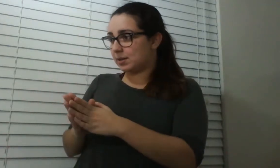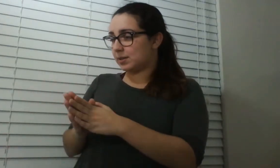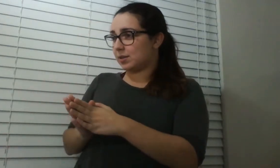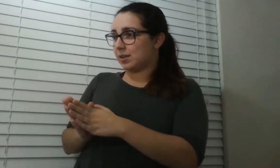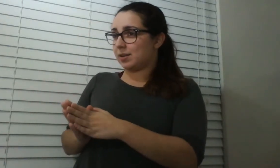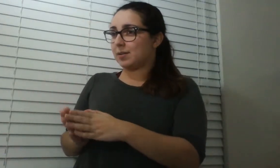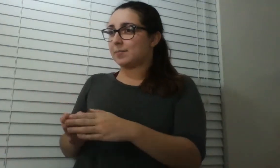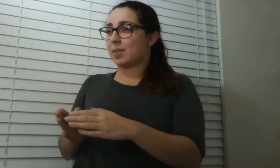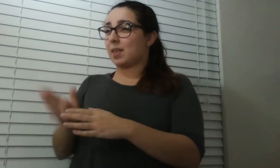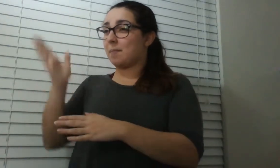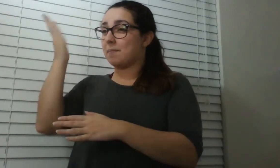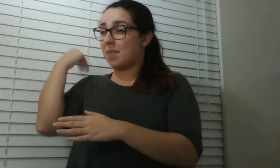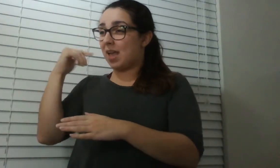there.